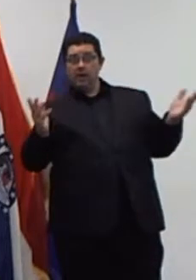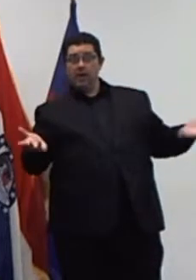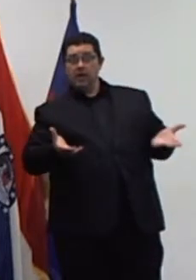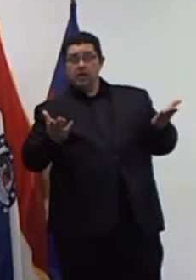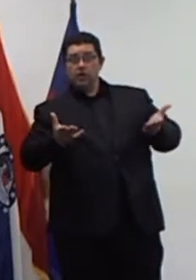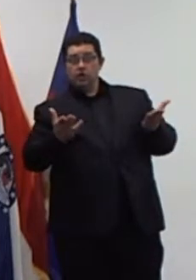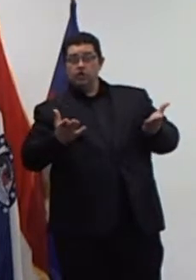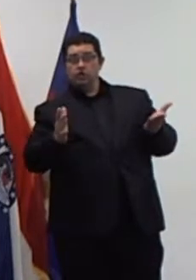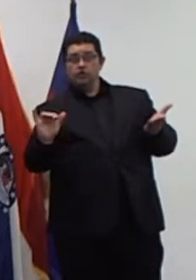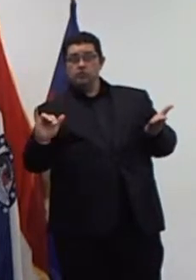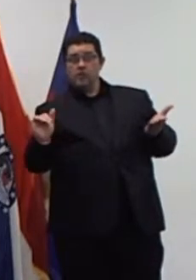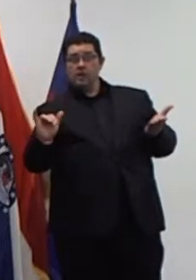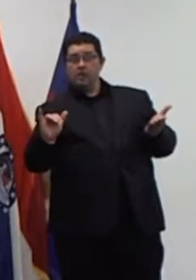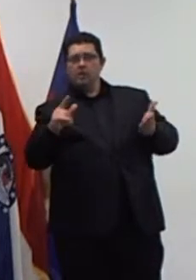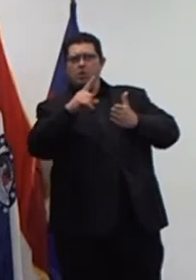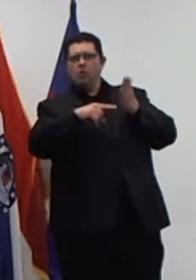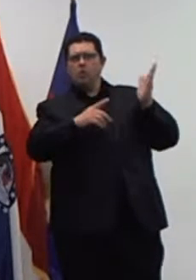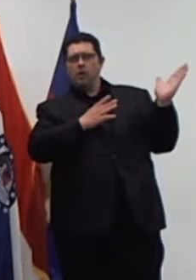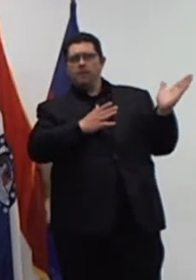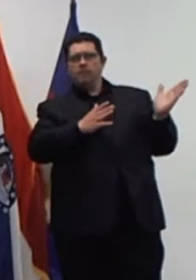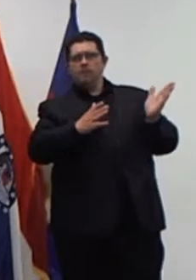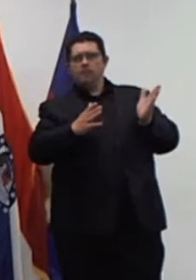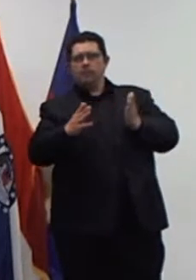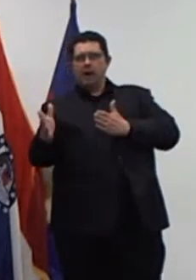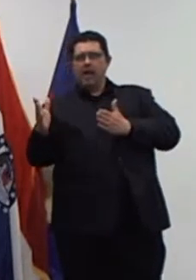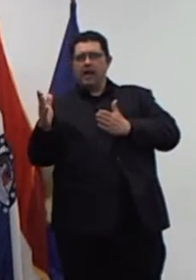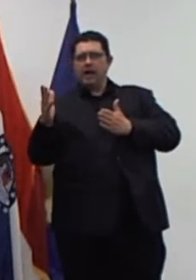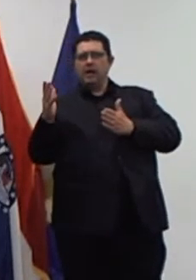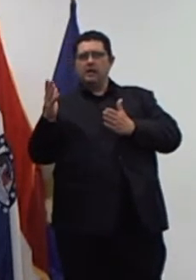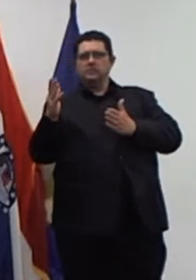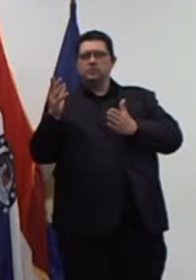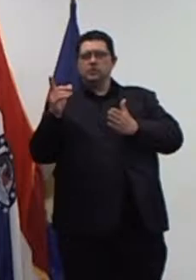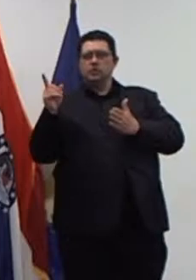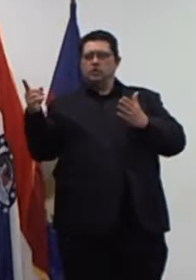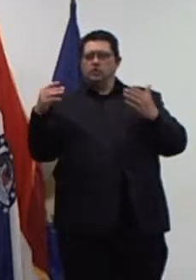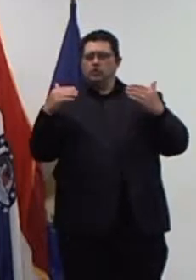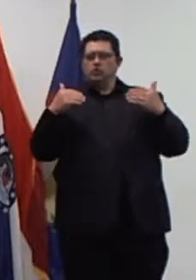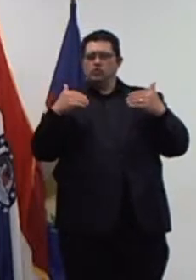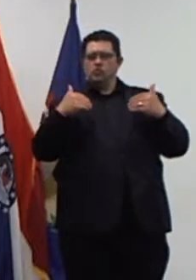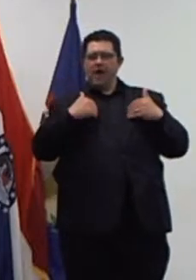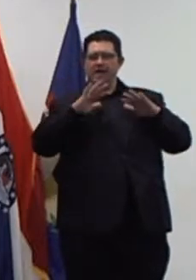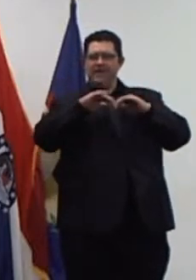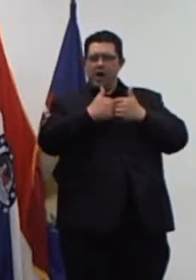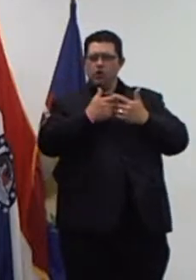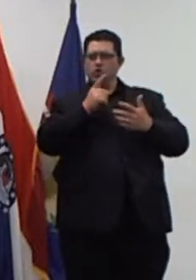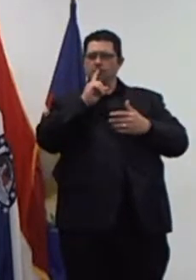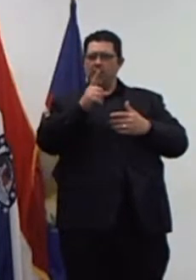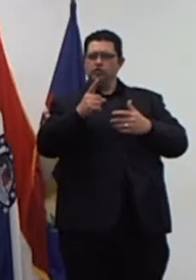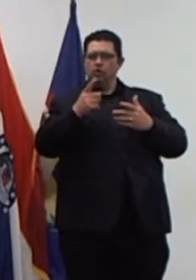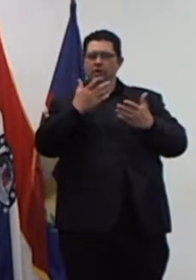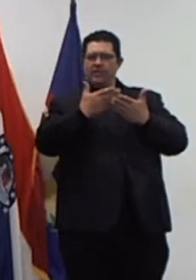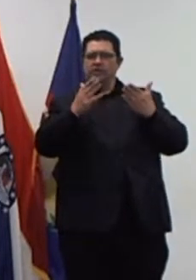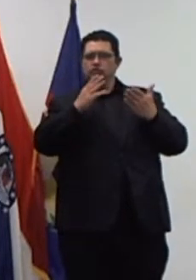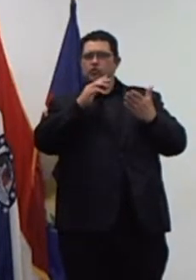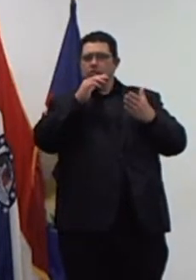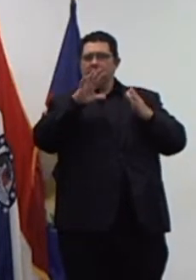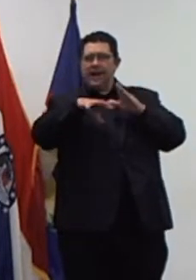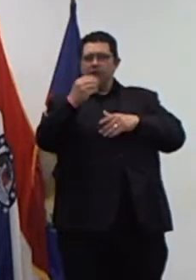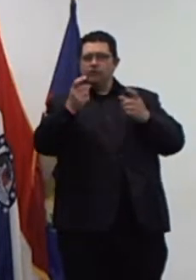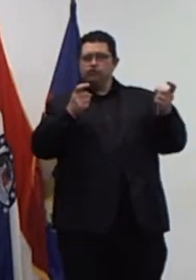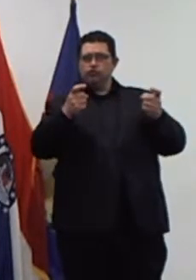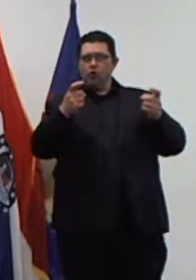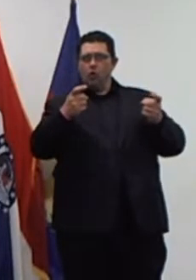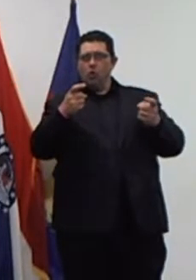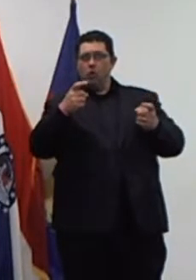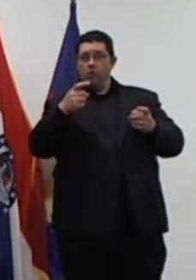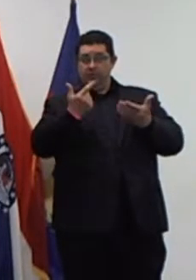as well. What plans, if any, are in place, and how are you going to make sure that things don't get out of control this weekend? Protests were planned yesterday, and